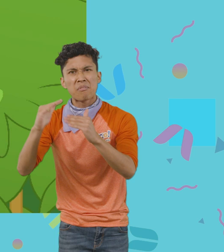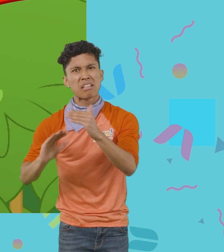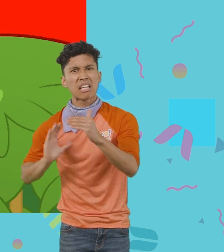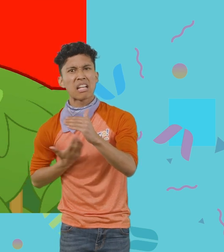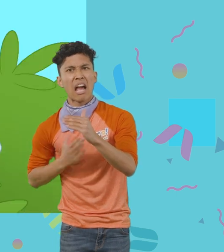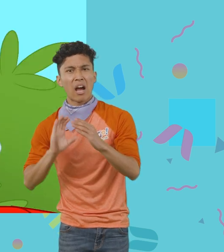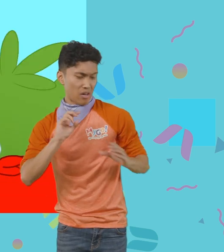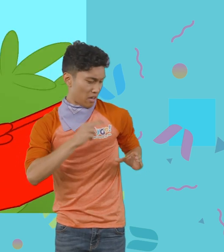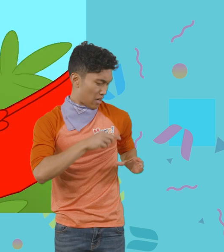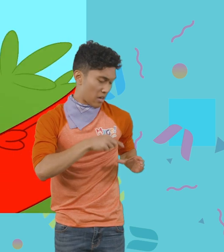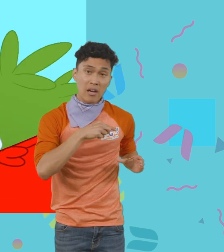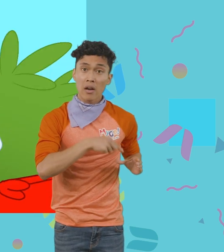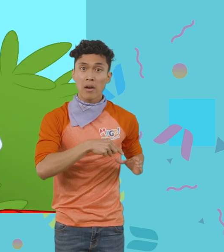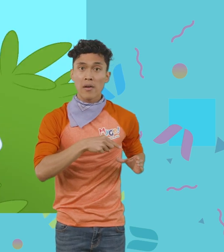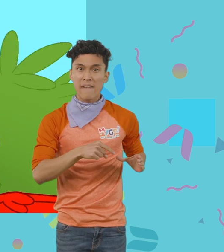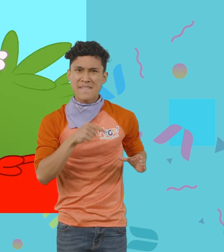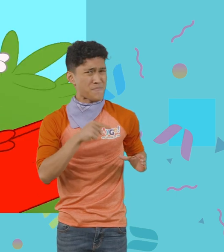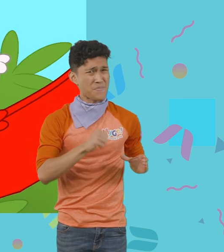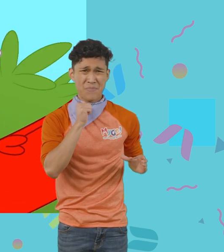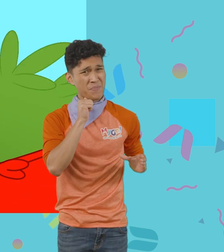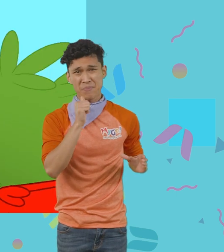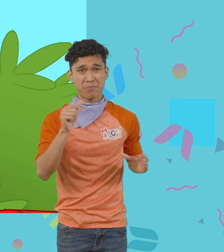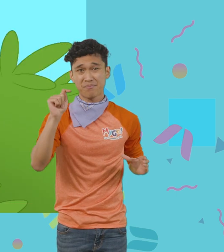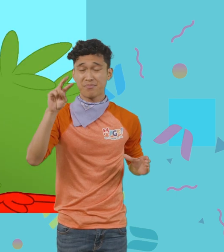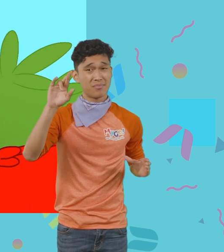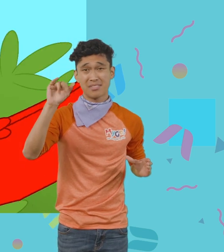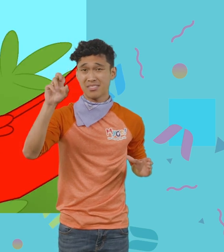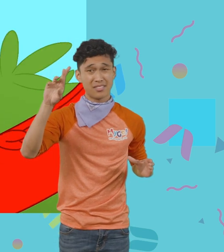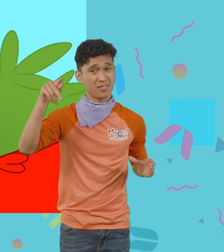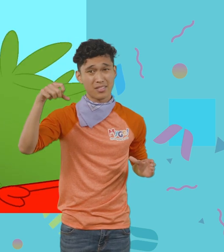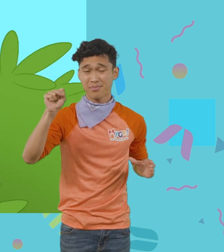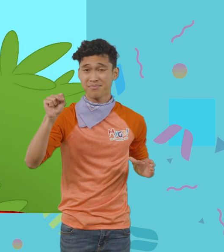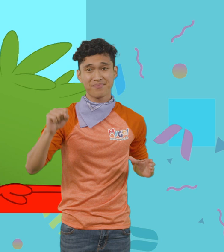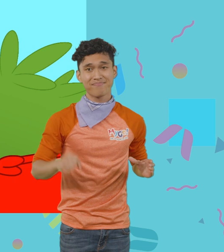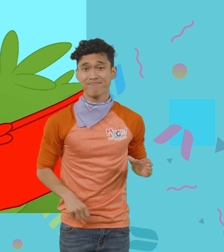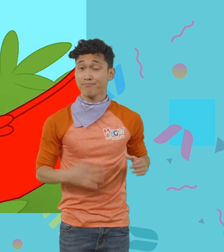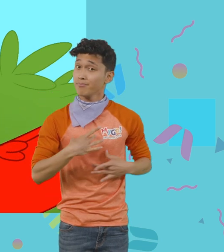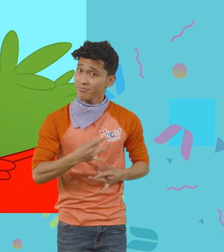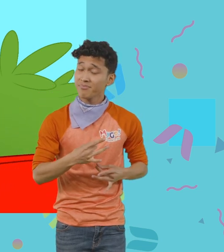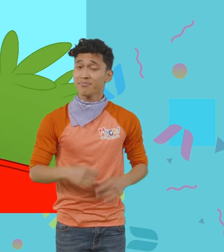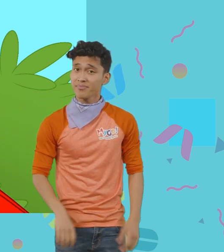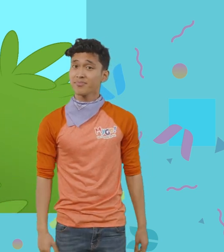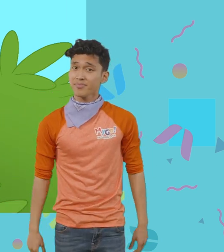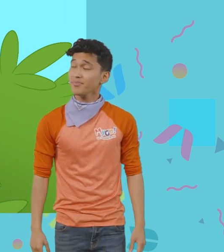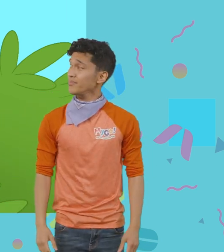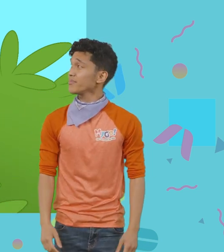have. So this egg isn't a Triceratops egg. Interesting.